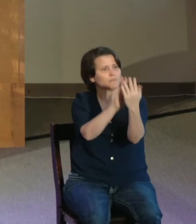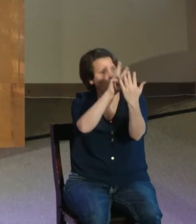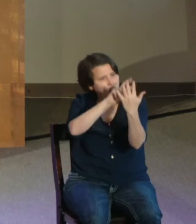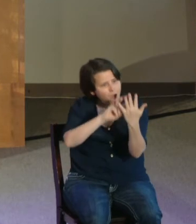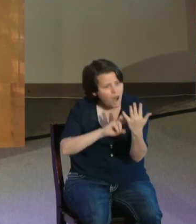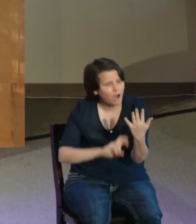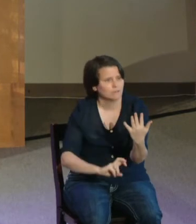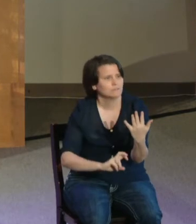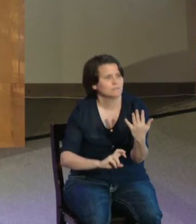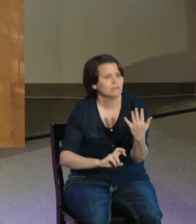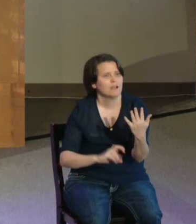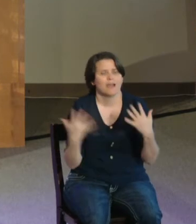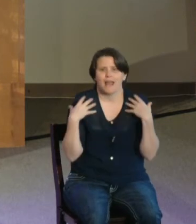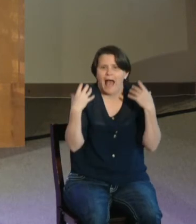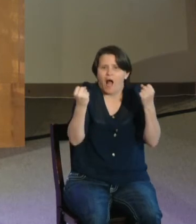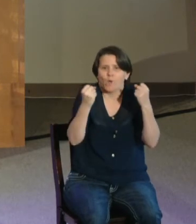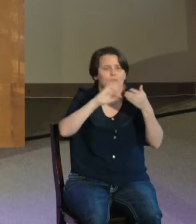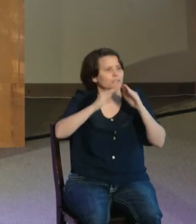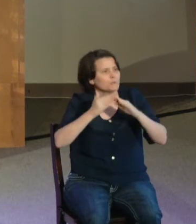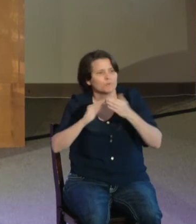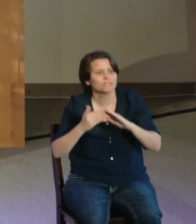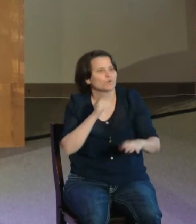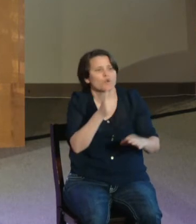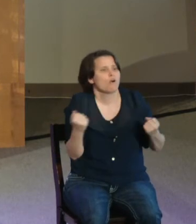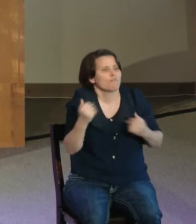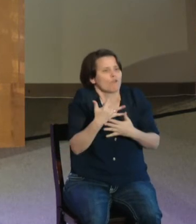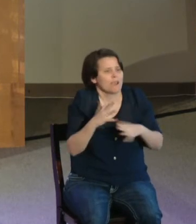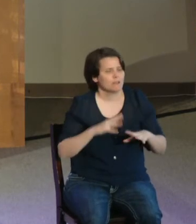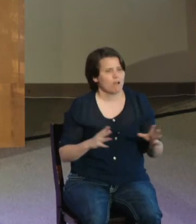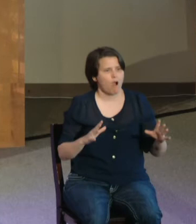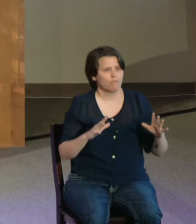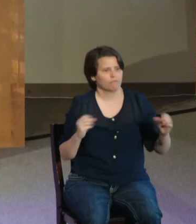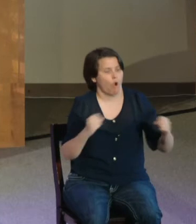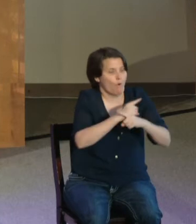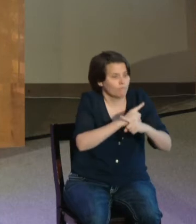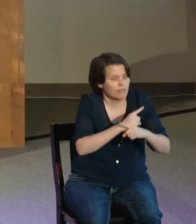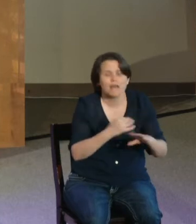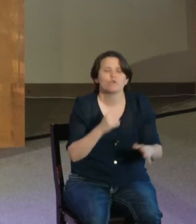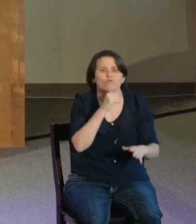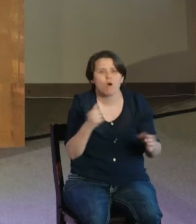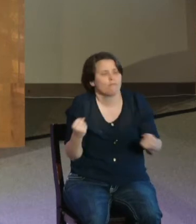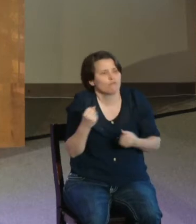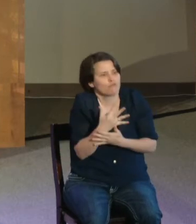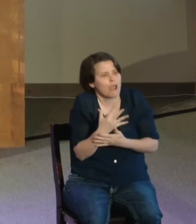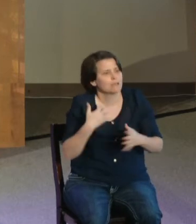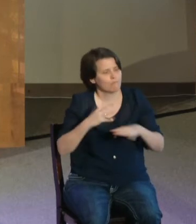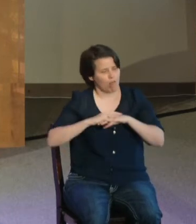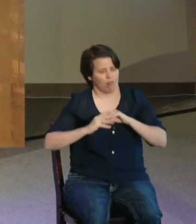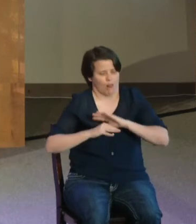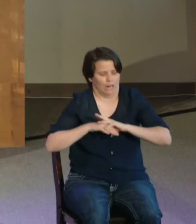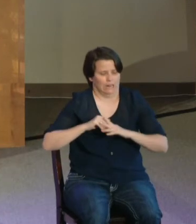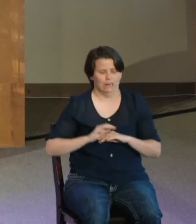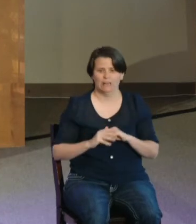of conflict. They're unafraid of feeling uncomfortable. They know that being able to deal with conflict is part